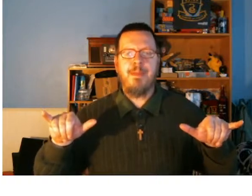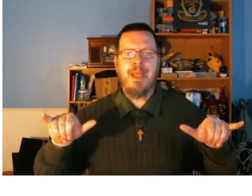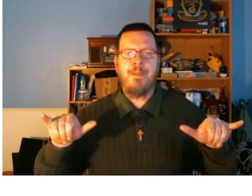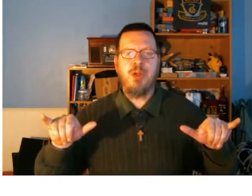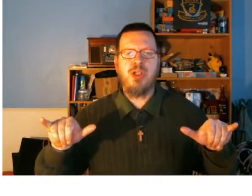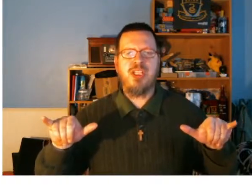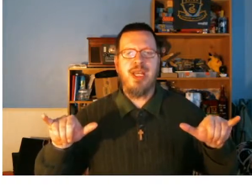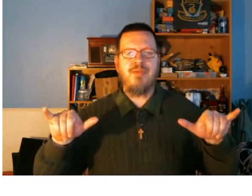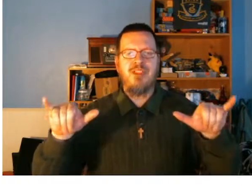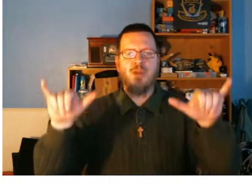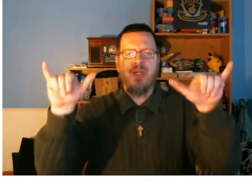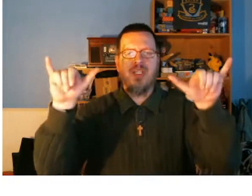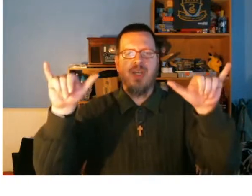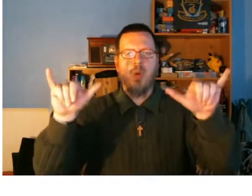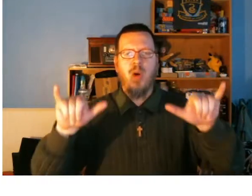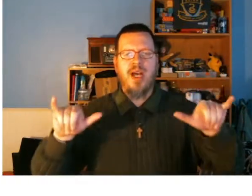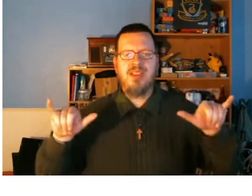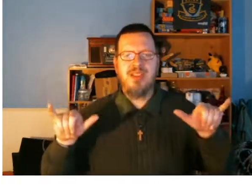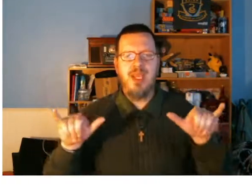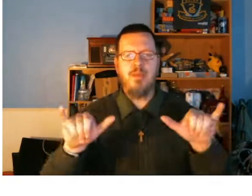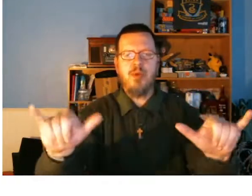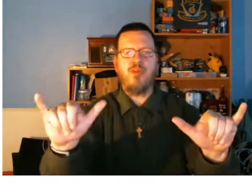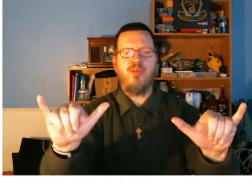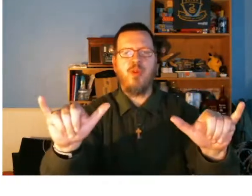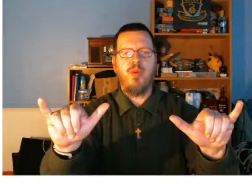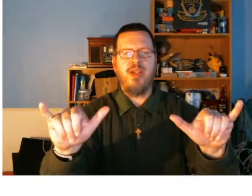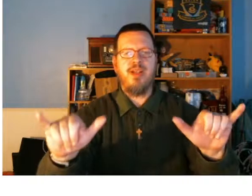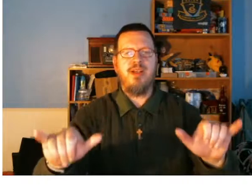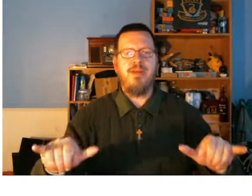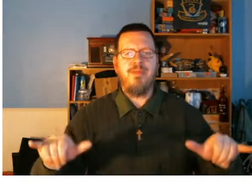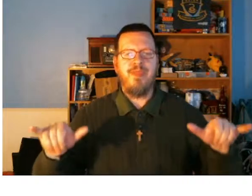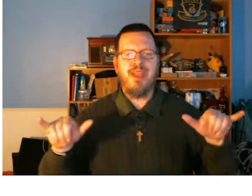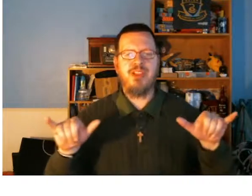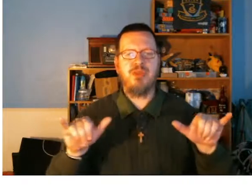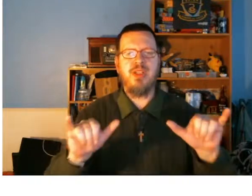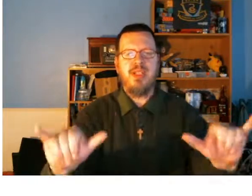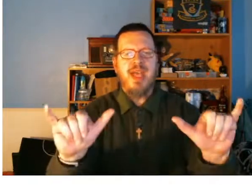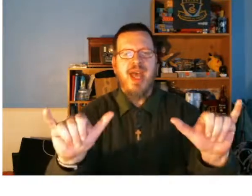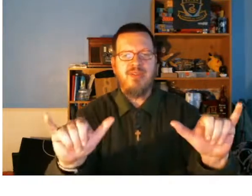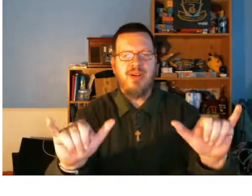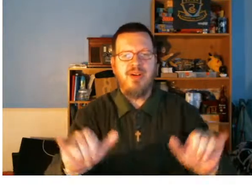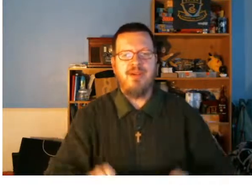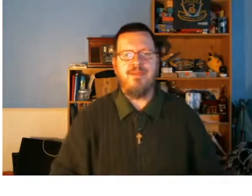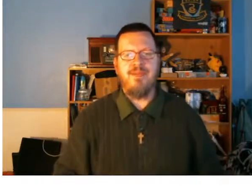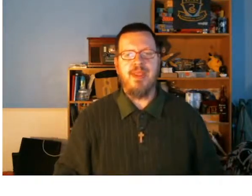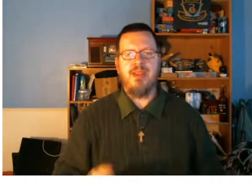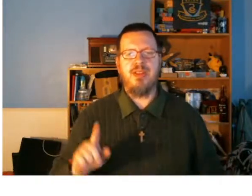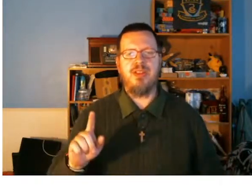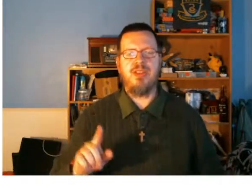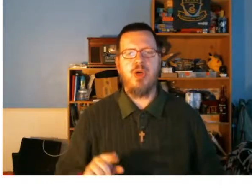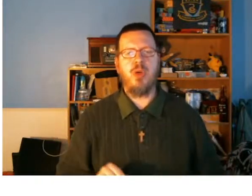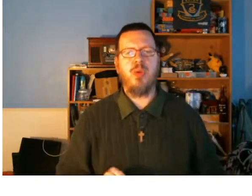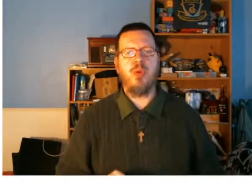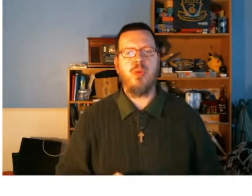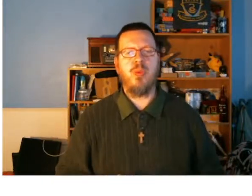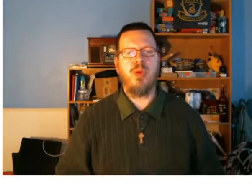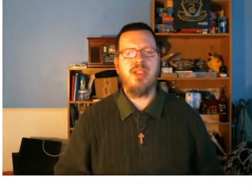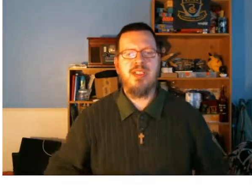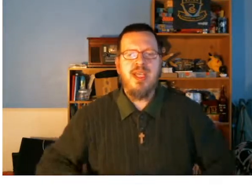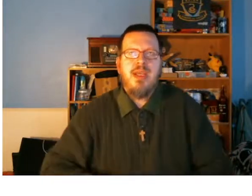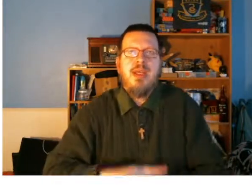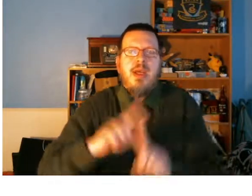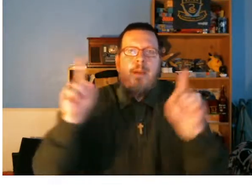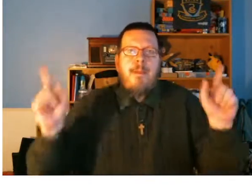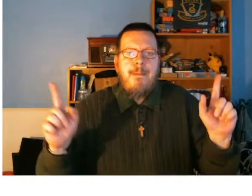that big push, that emphasis, we're going to take our Y's and move them forward. That's really ever. So we're